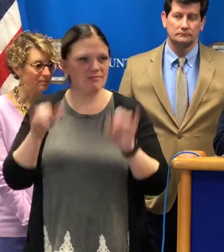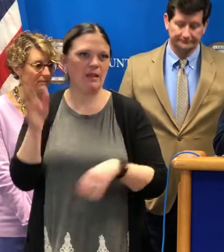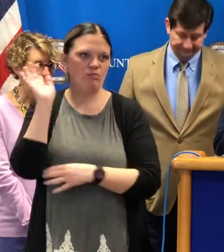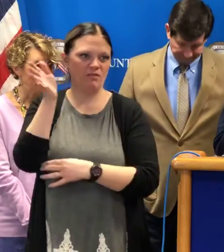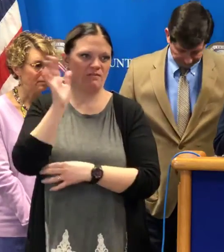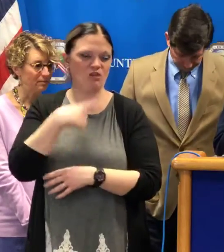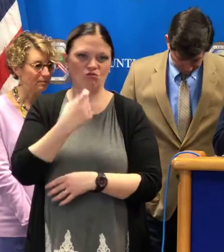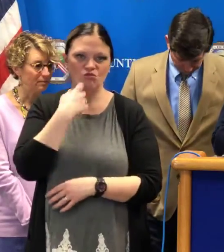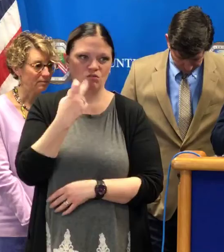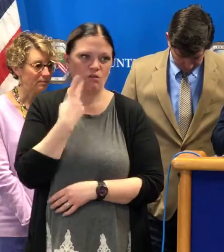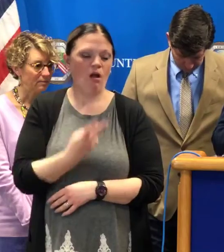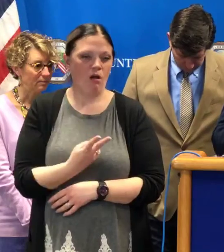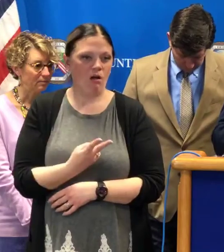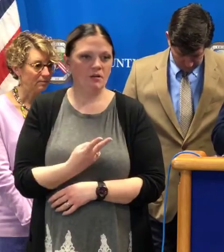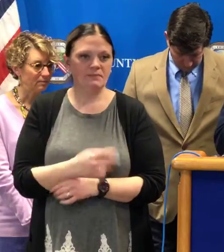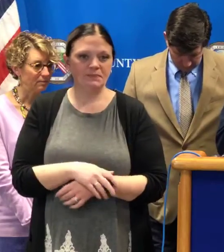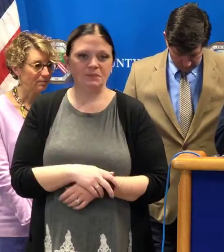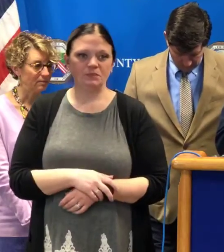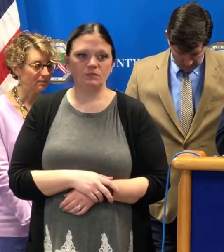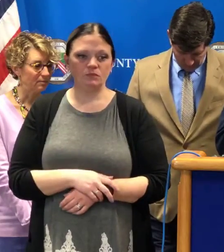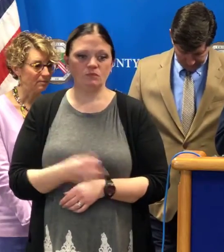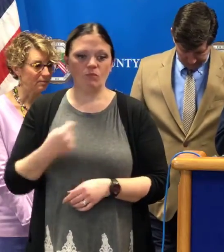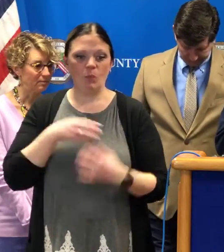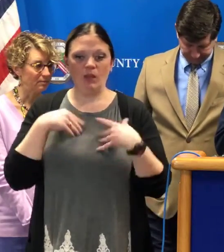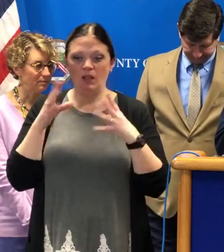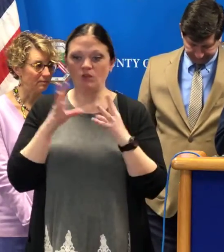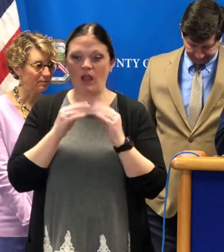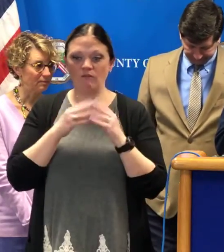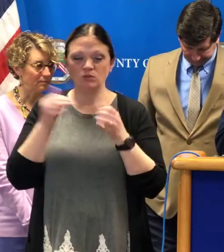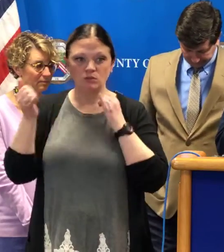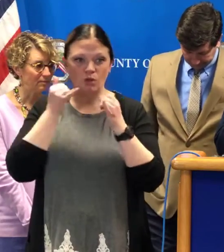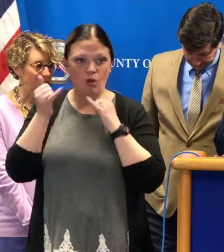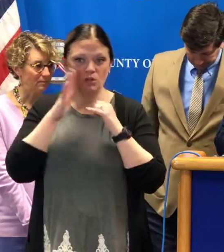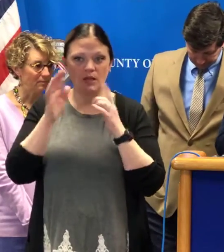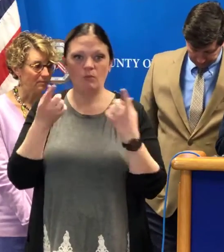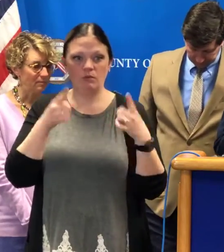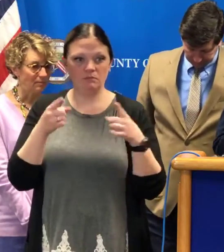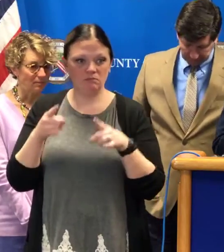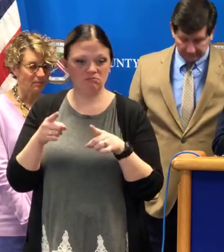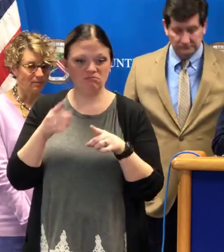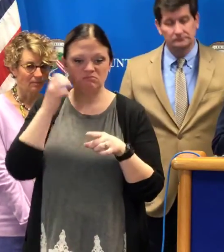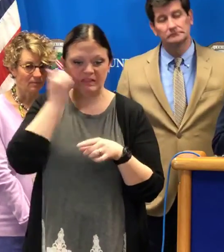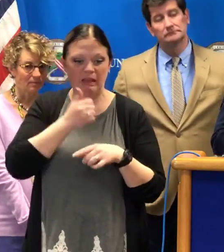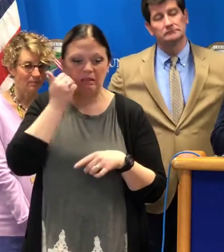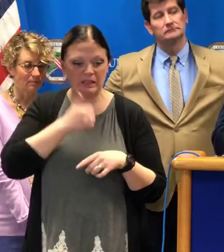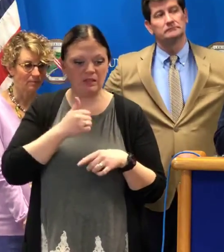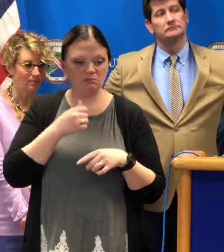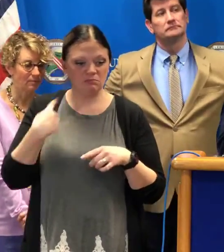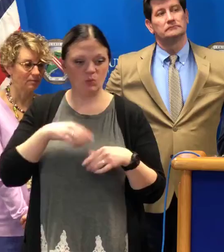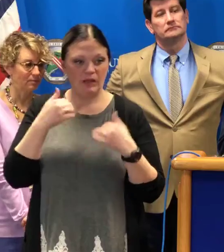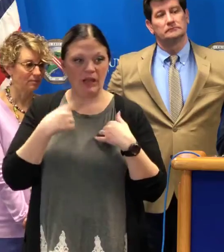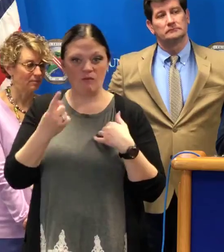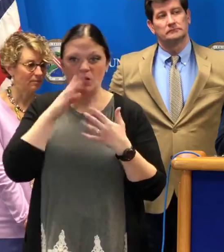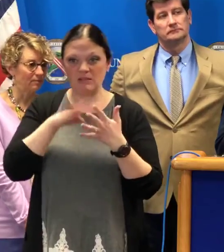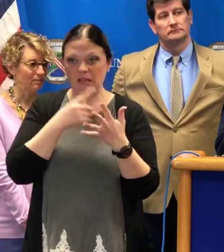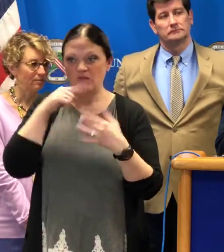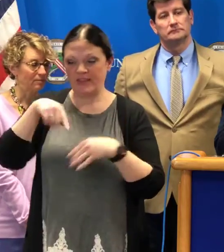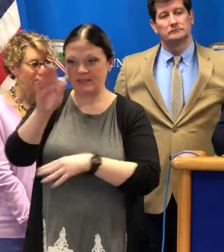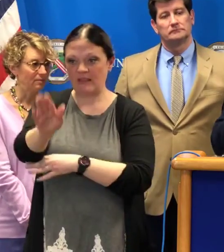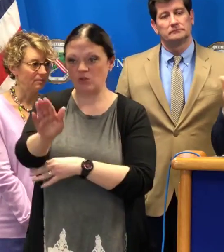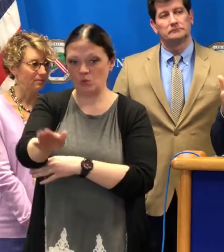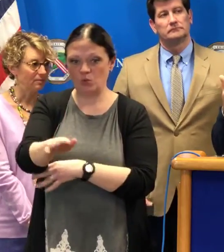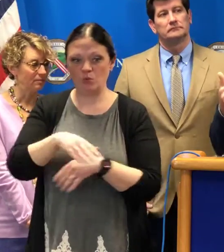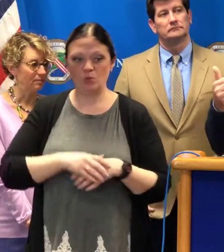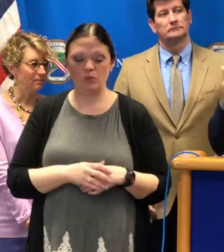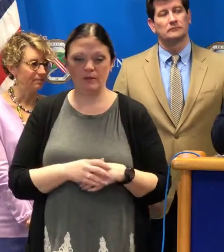that you saw right here. We have conference calls that are going to be taking place almost on a daily basis. We have one scheduled for this afternoon.